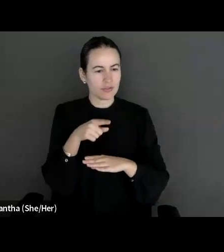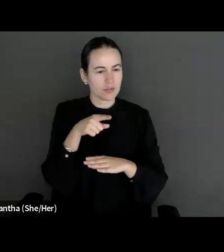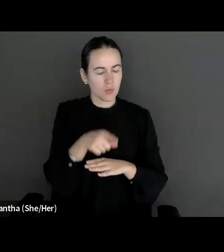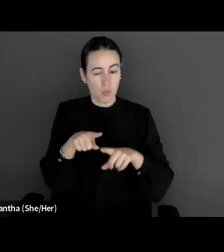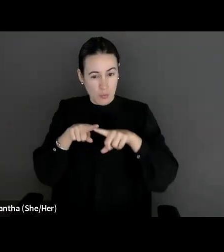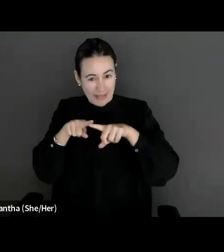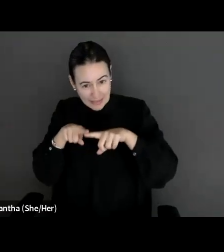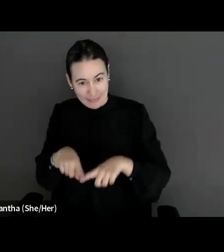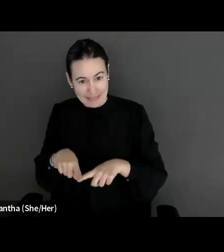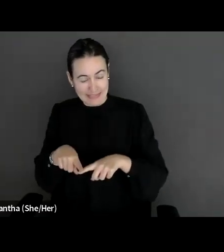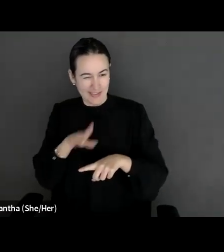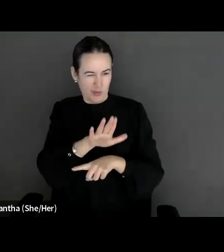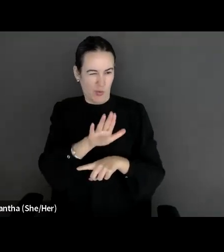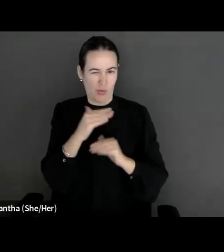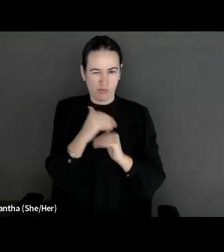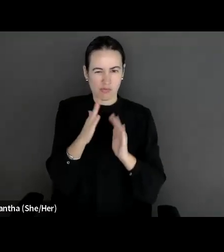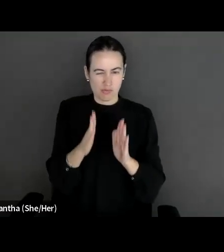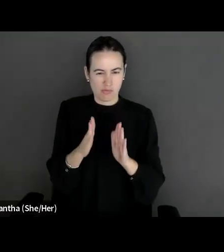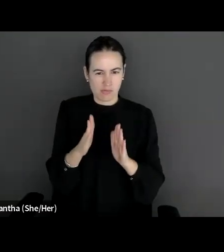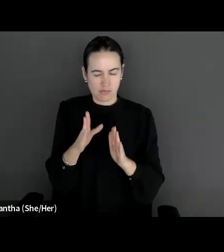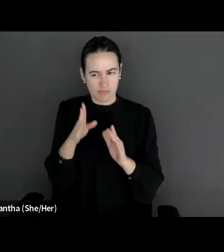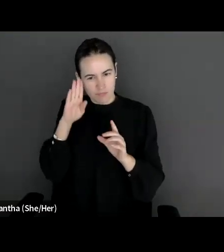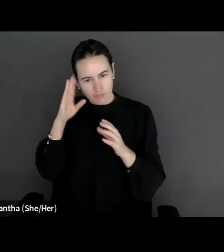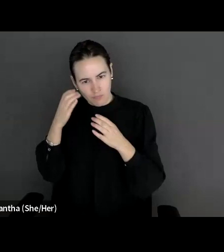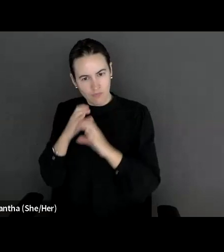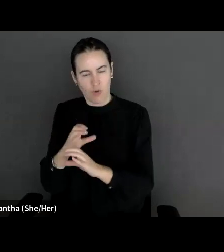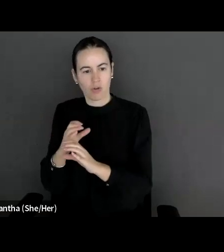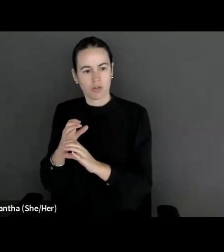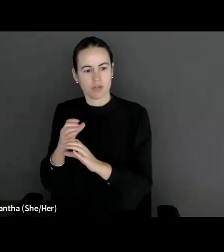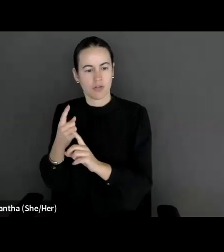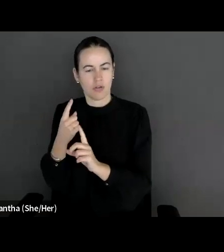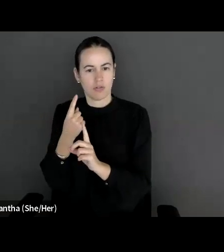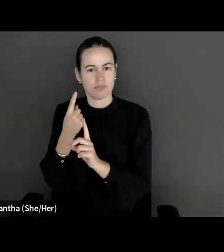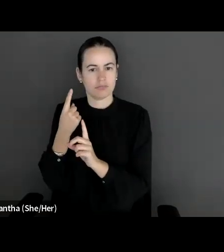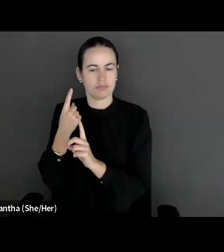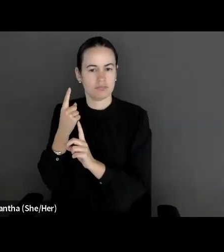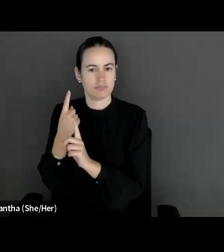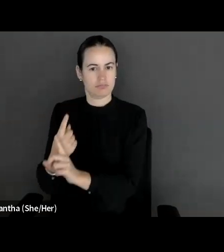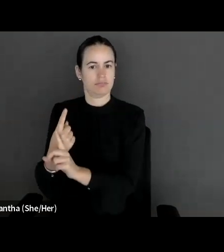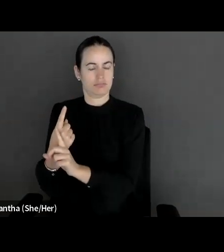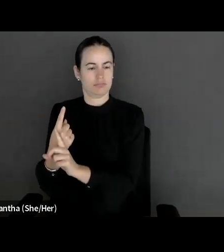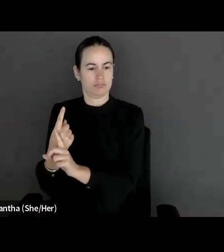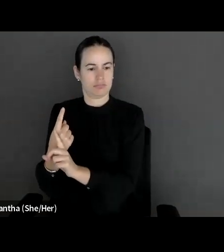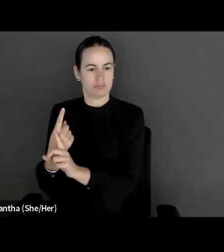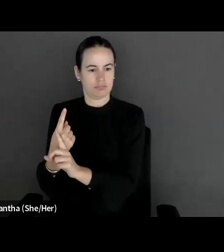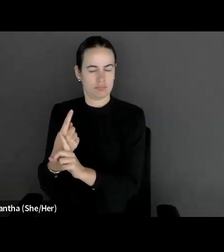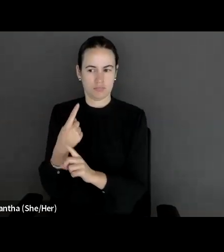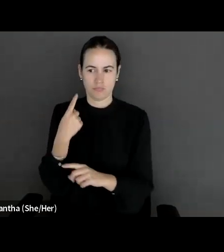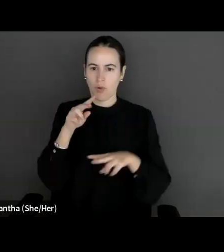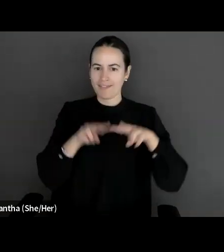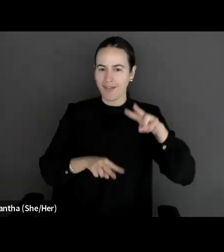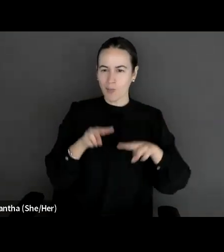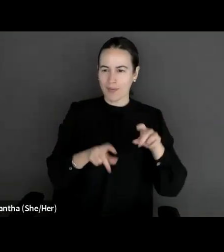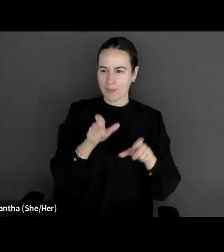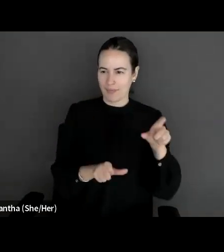exclusively determined by the, say, correspondence between the judgments of the raters, while